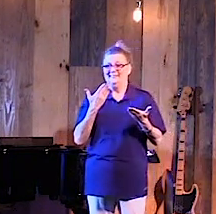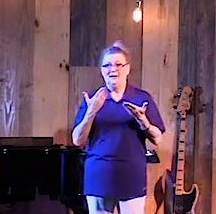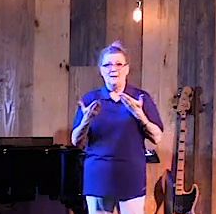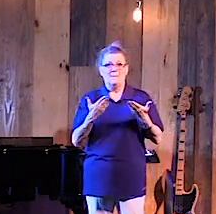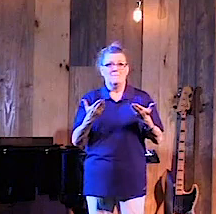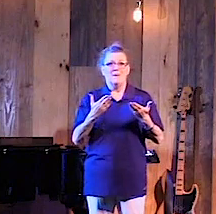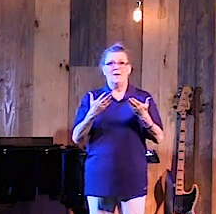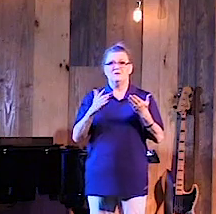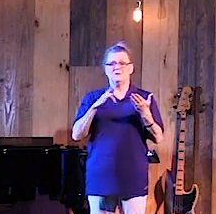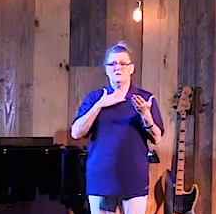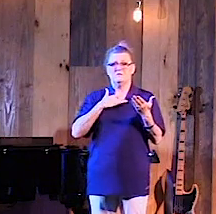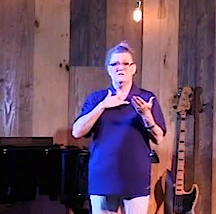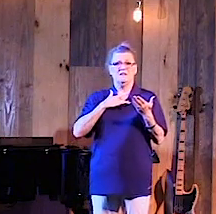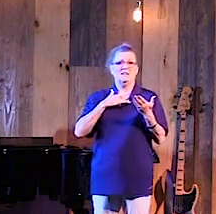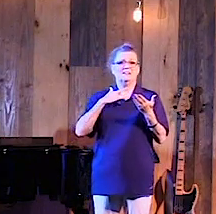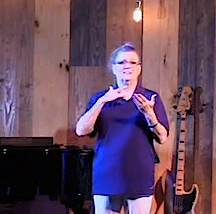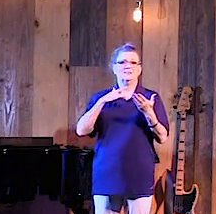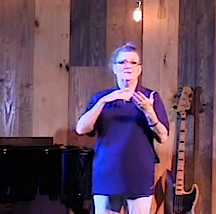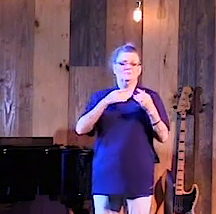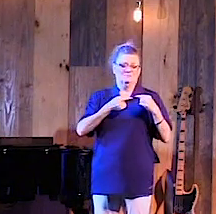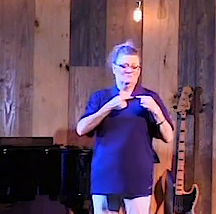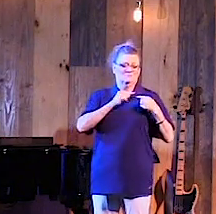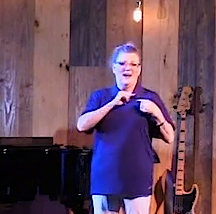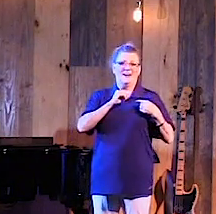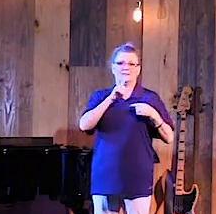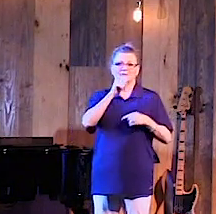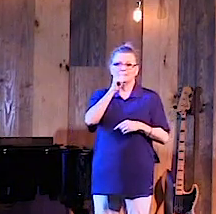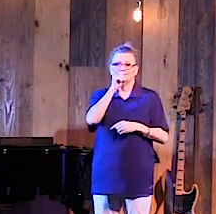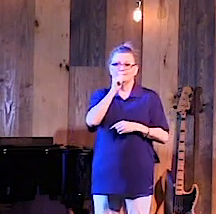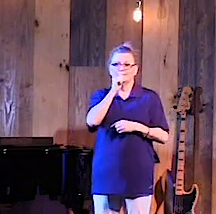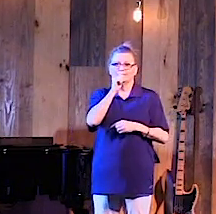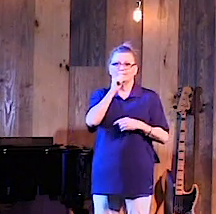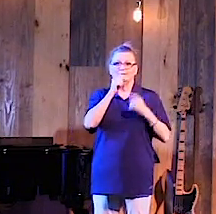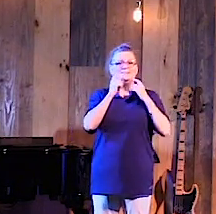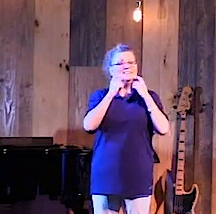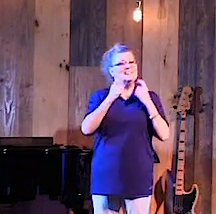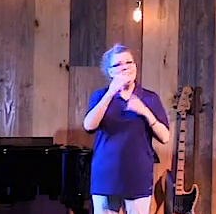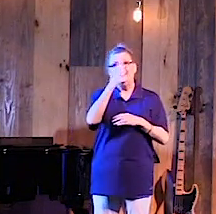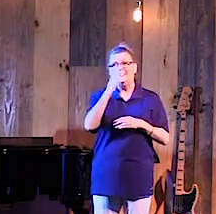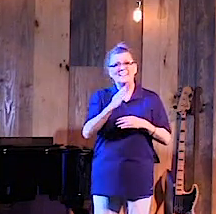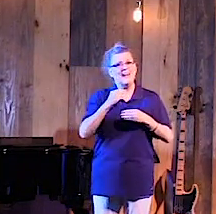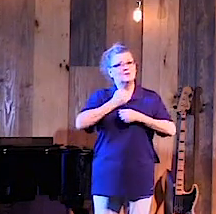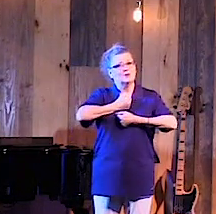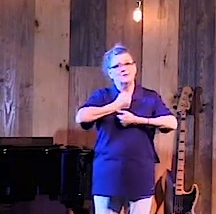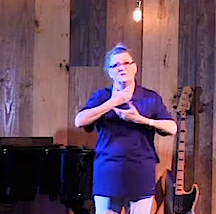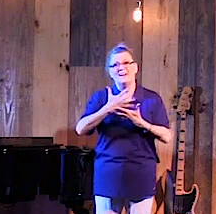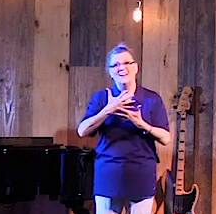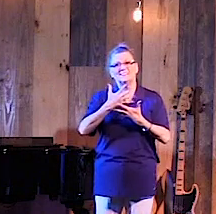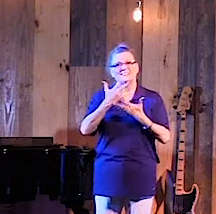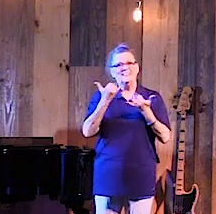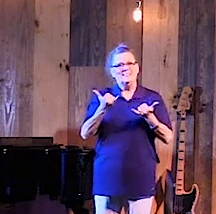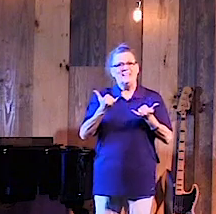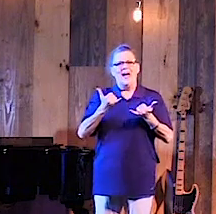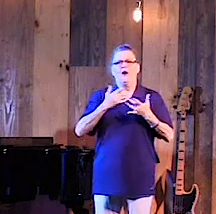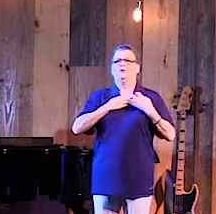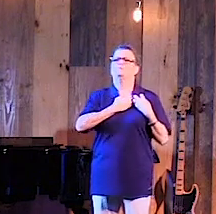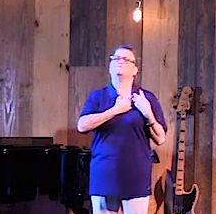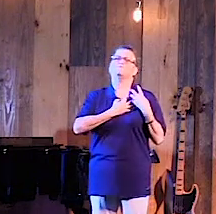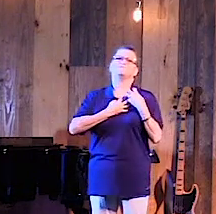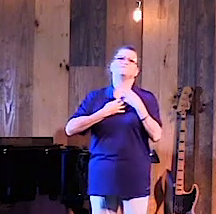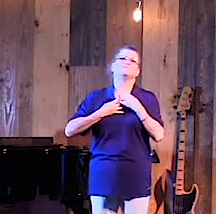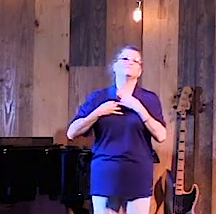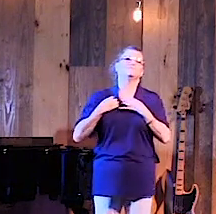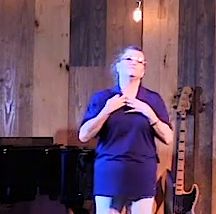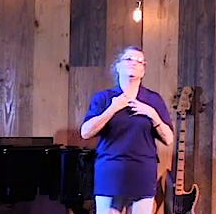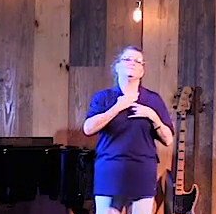the pain of a secret sin that you've never confessed, and it is simply eating you alive. You see, as with